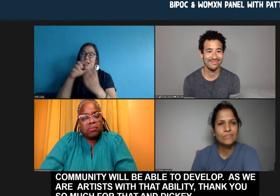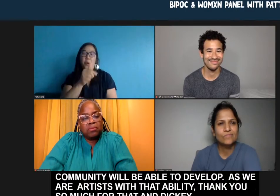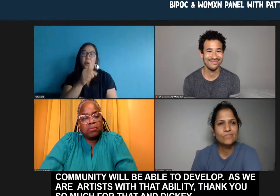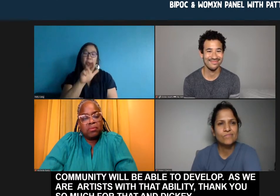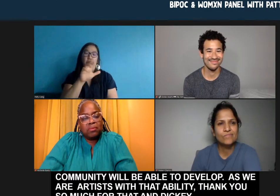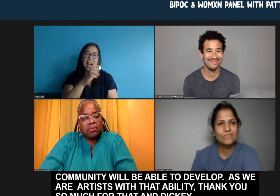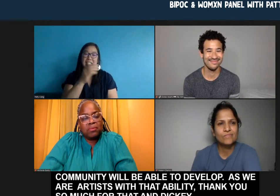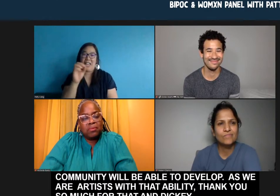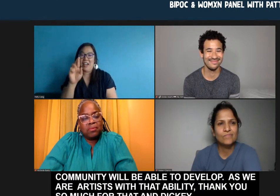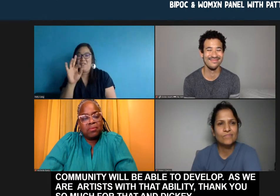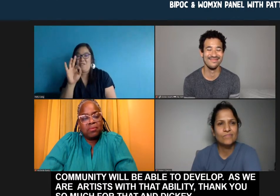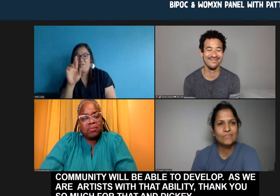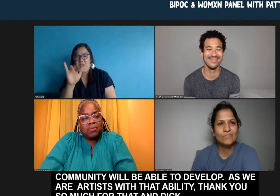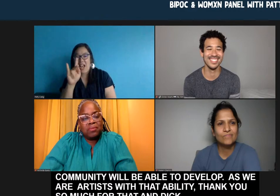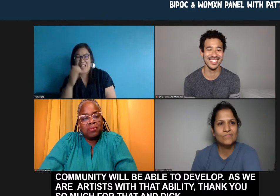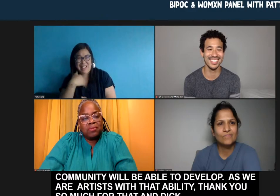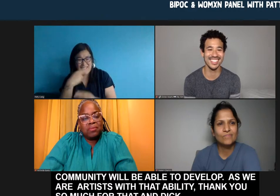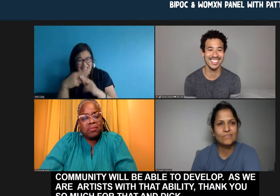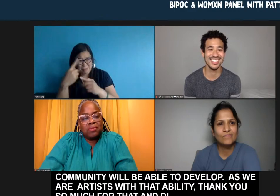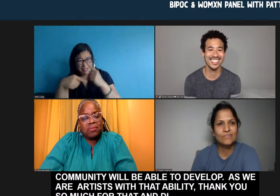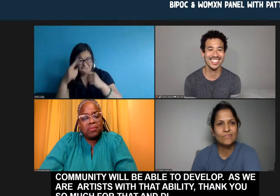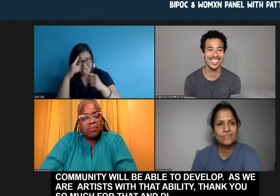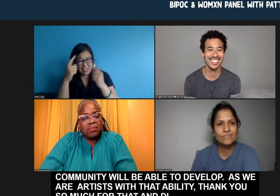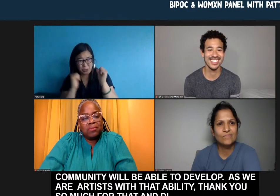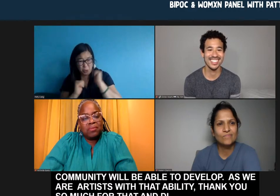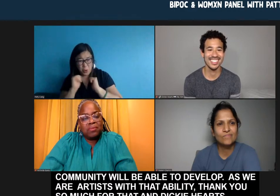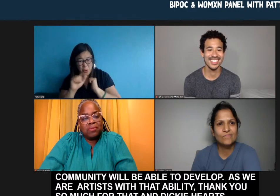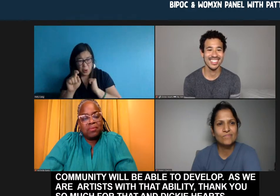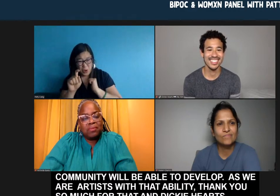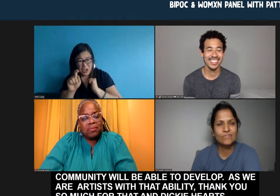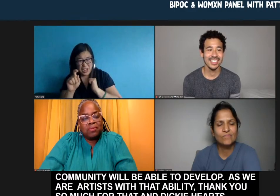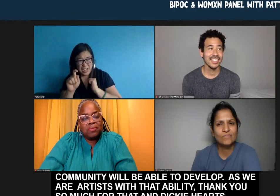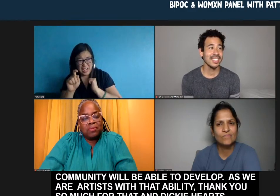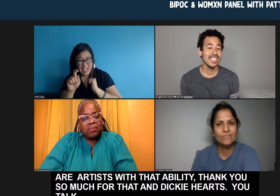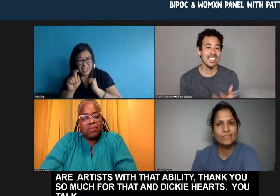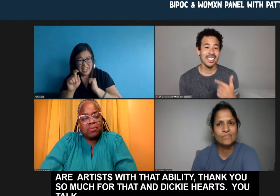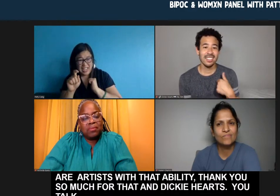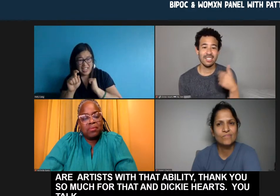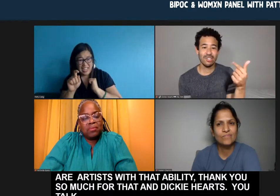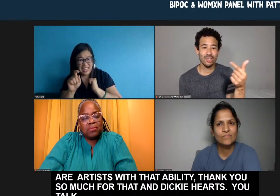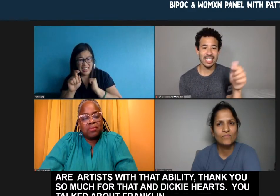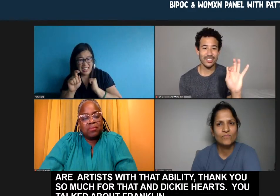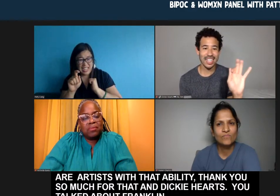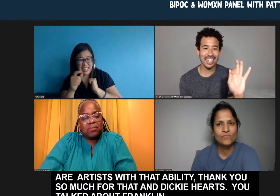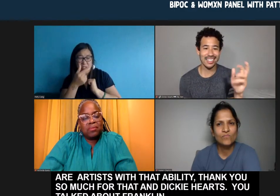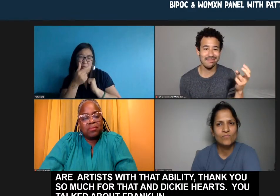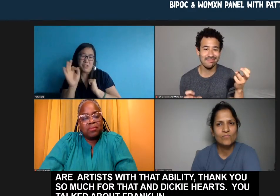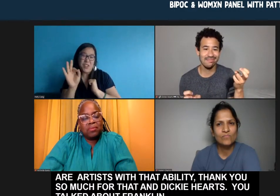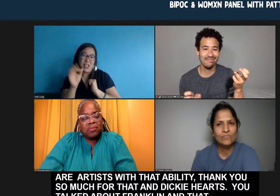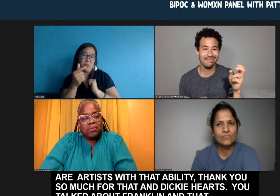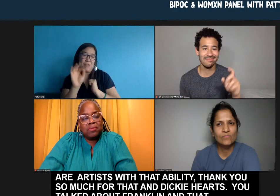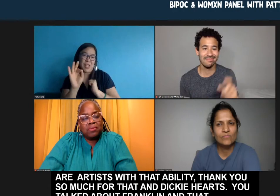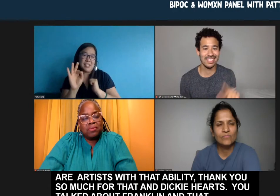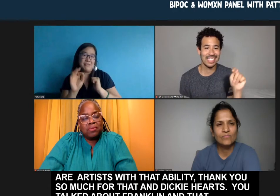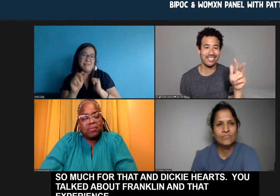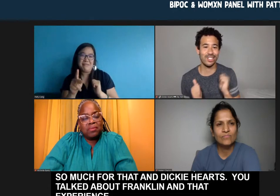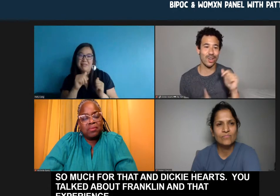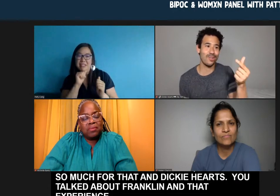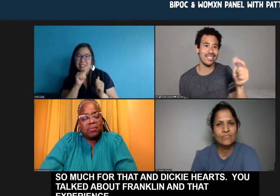again, you talked about Franklin and that experience. Does he have a name sign for that actor? GF. Oh, Grace